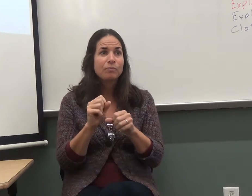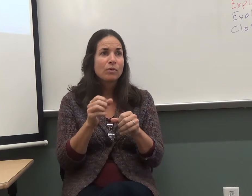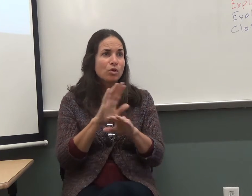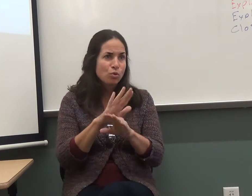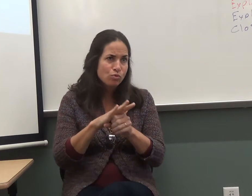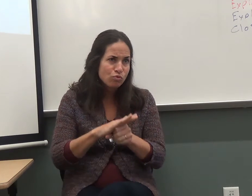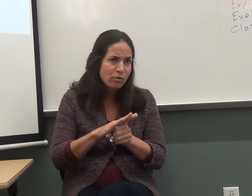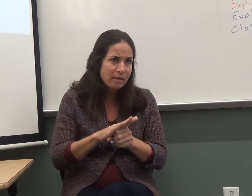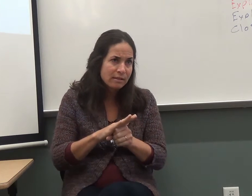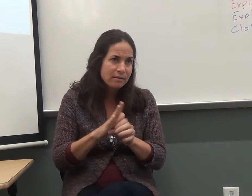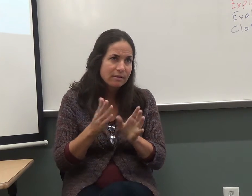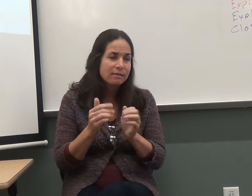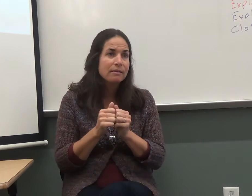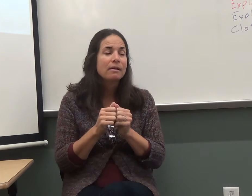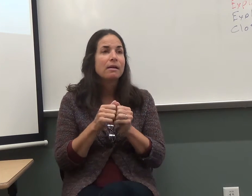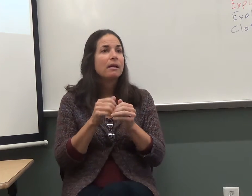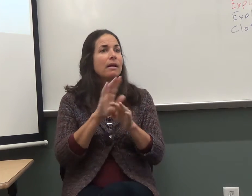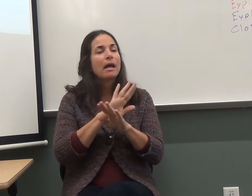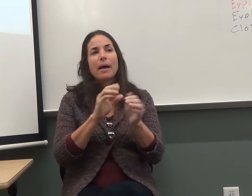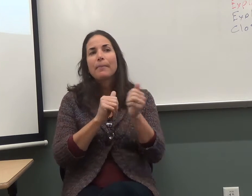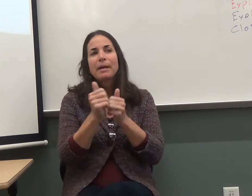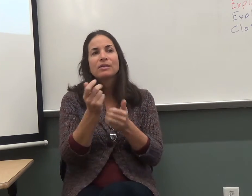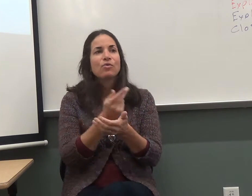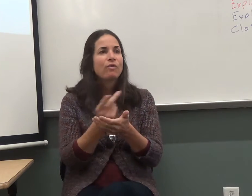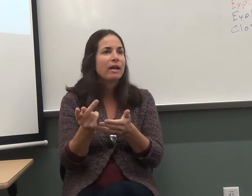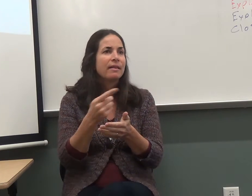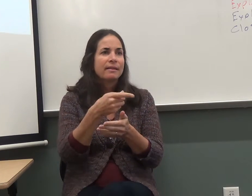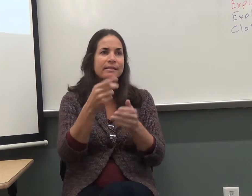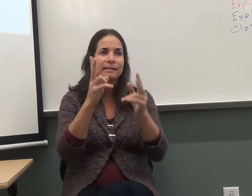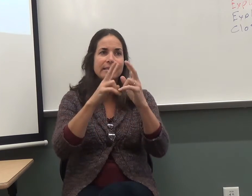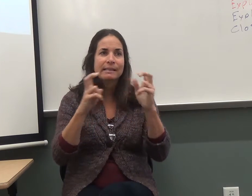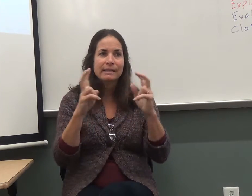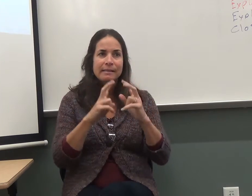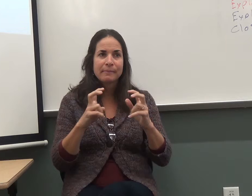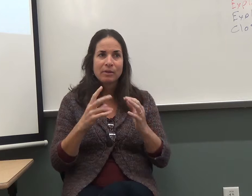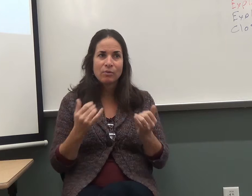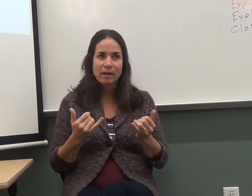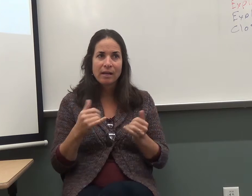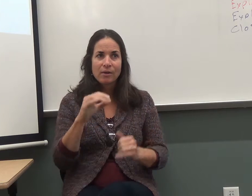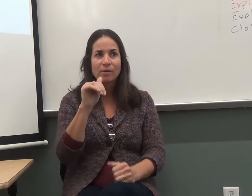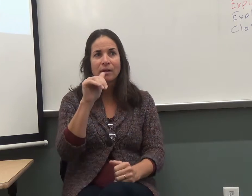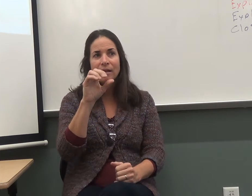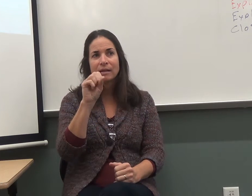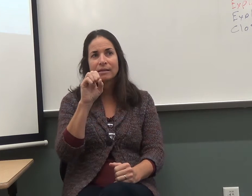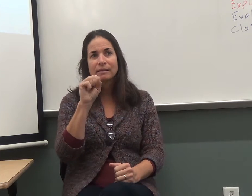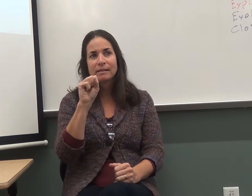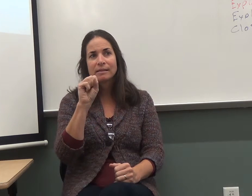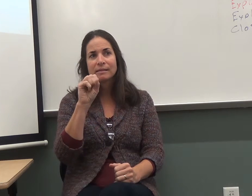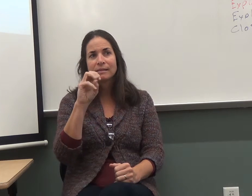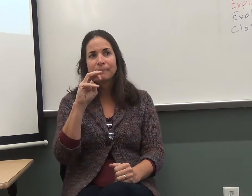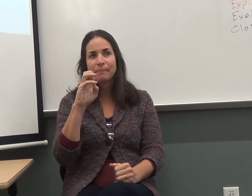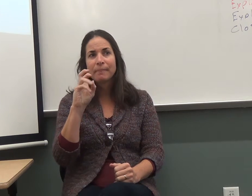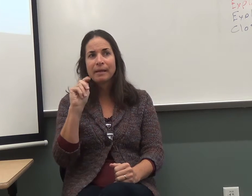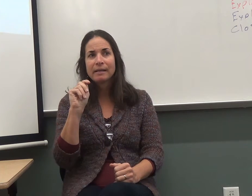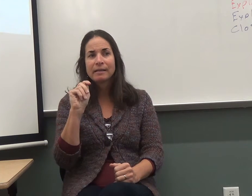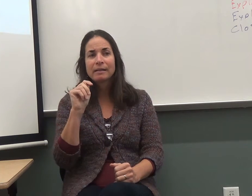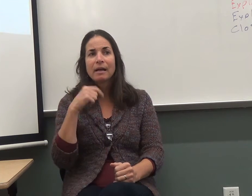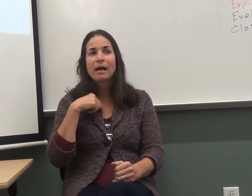No stress. It's not a pass or Yeah, fail. This is I an know. assessment, okay? But I want to go over these with my department chair so we can